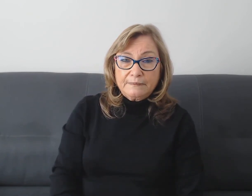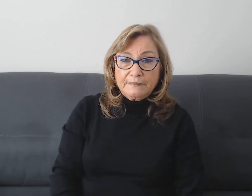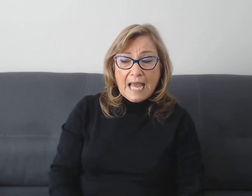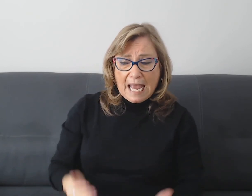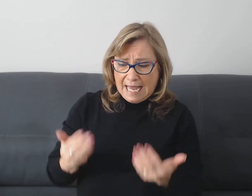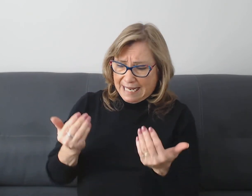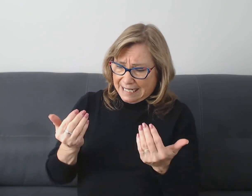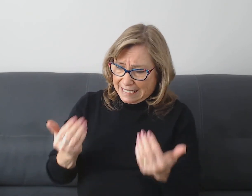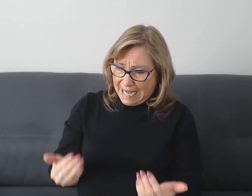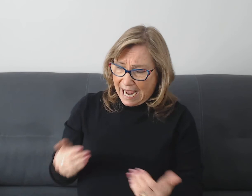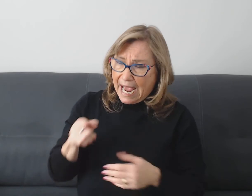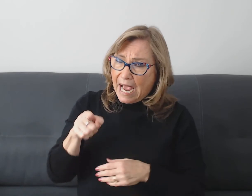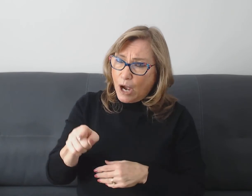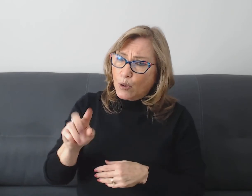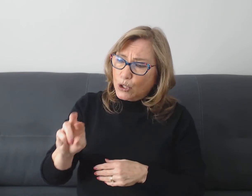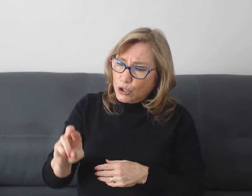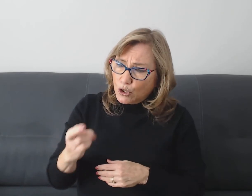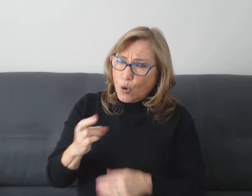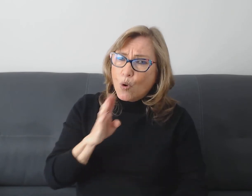Now you're being unreasonable.